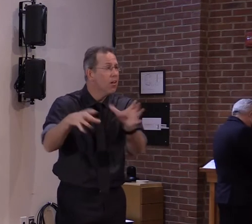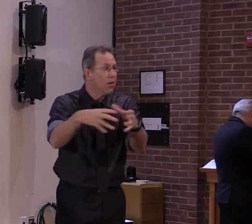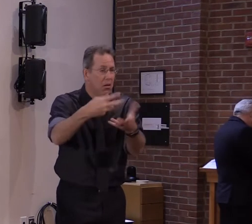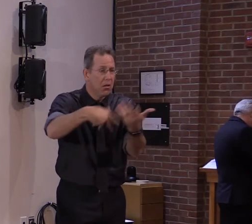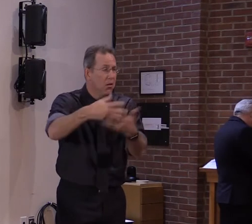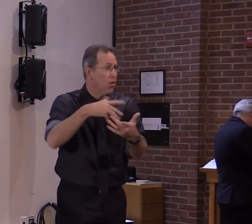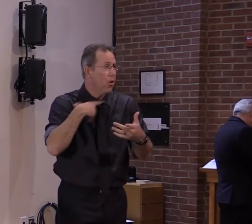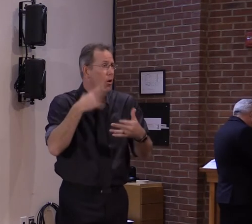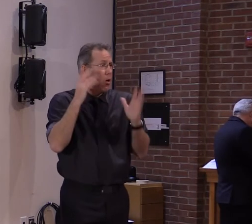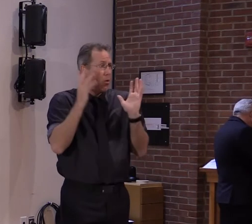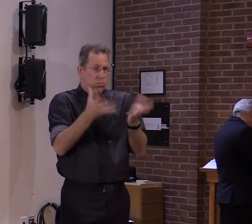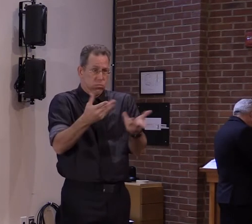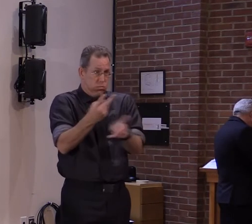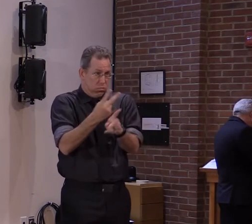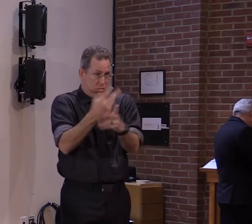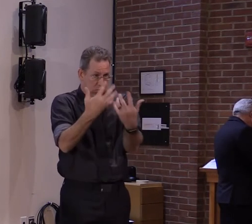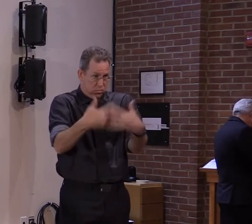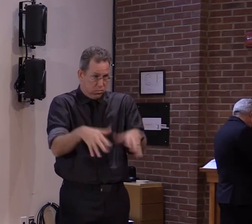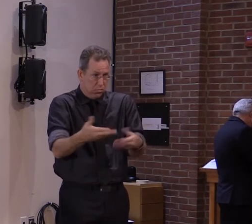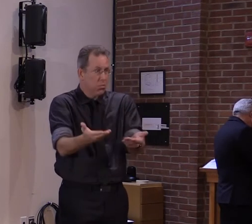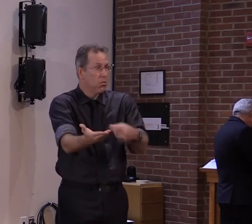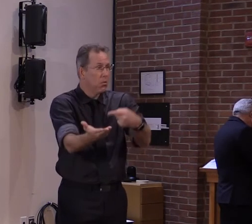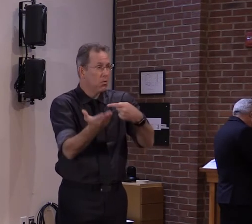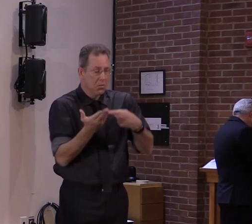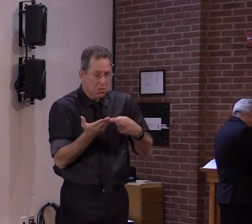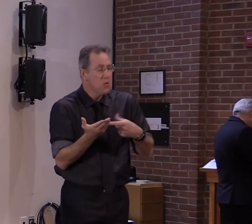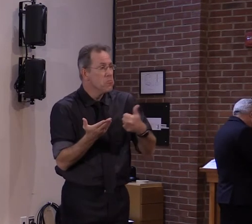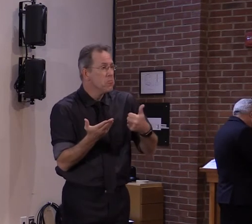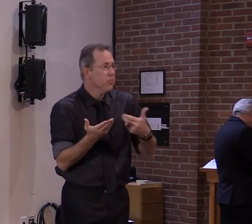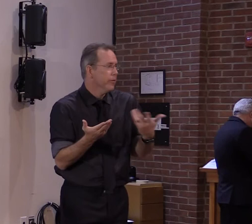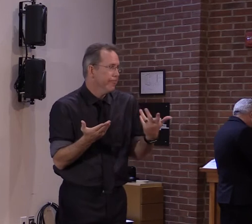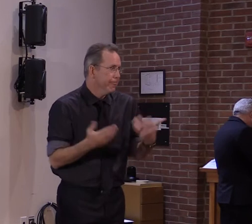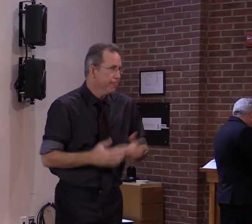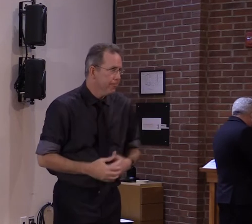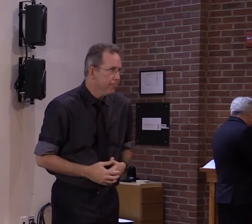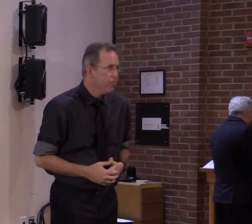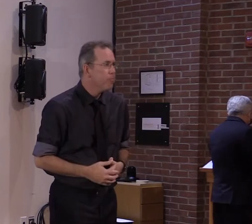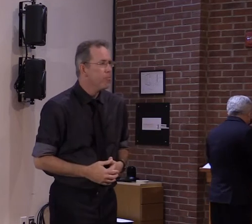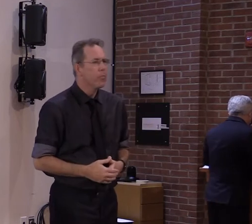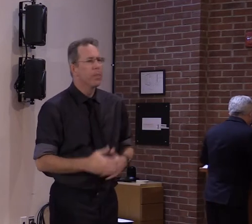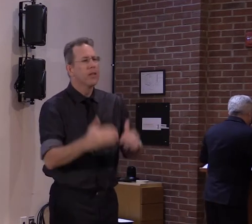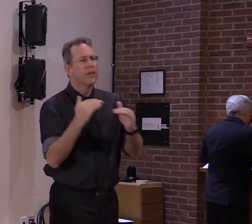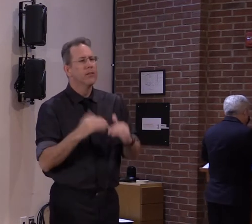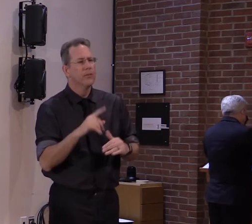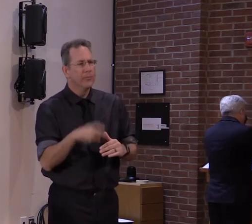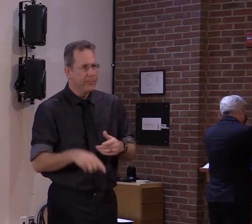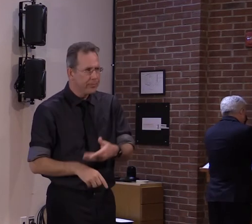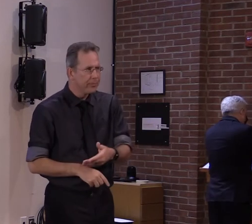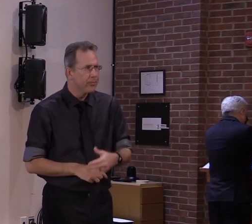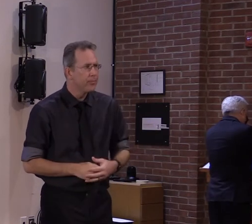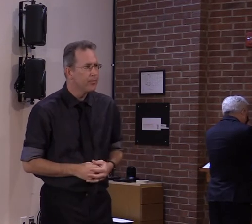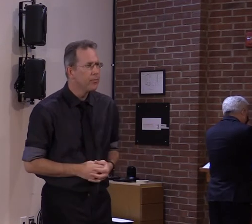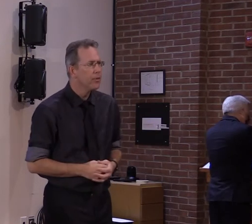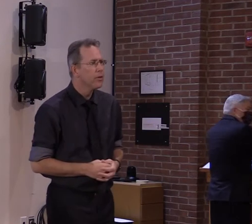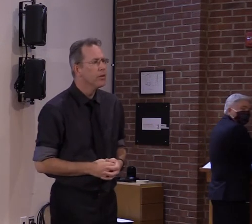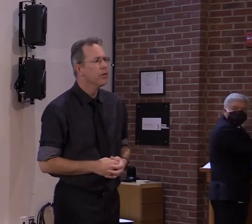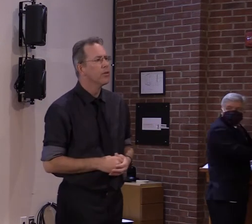deliberations. All right, we're going to go to Ham Davis at the Vermont Journal.